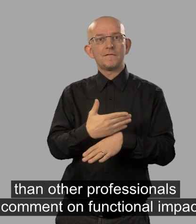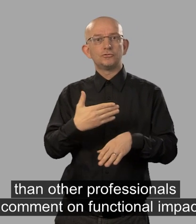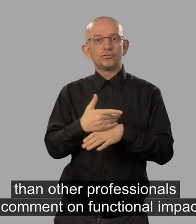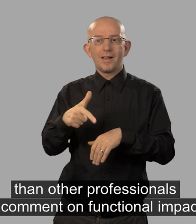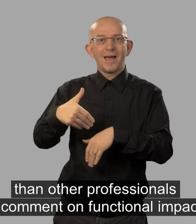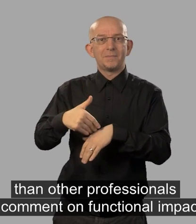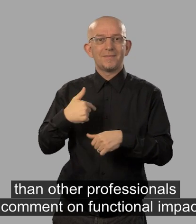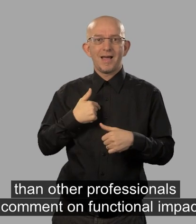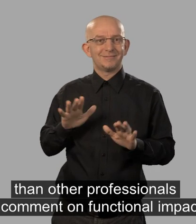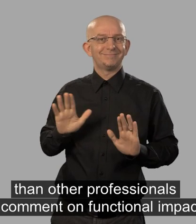impact.